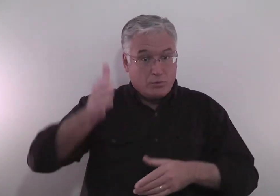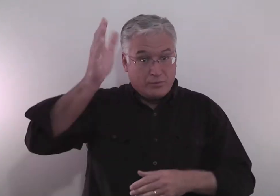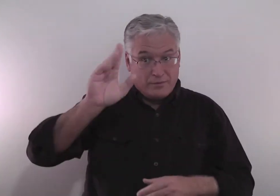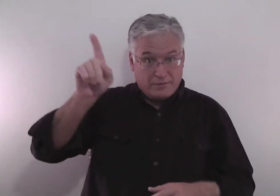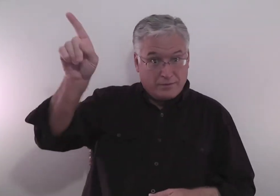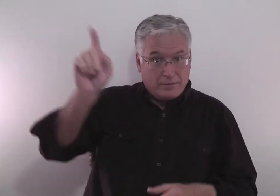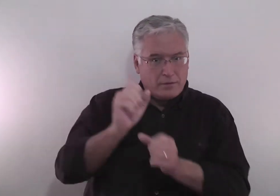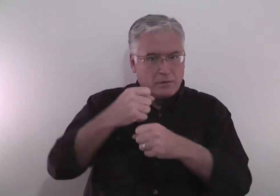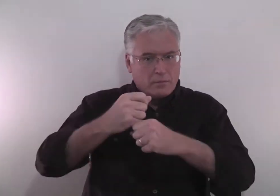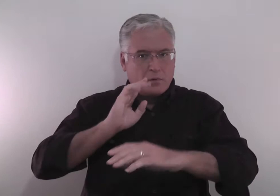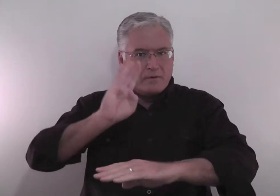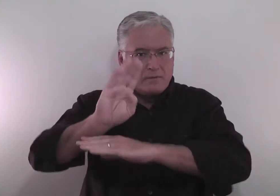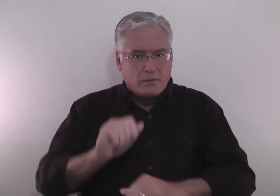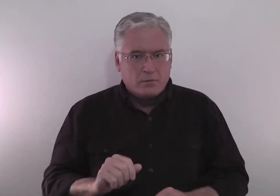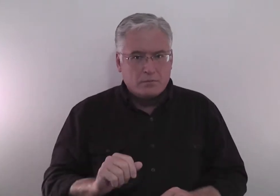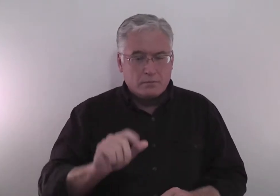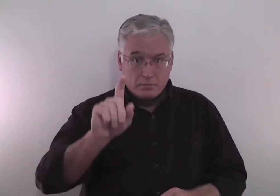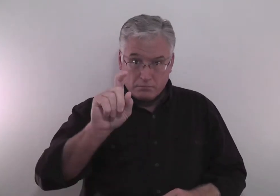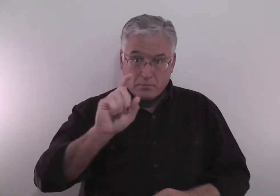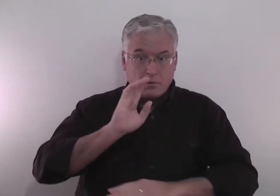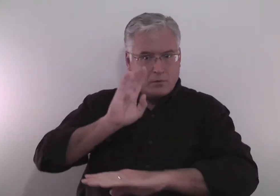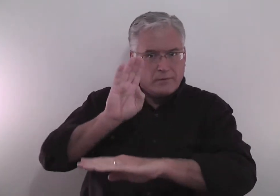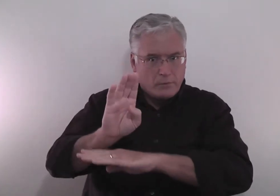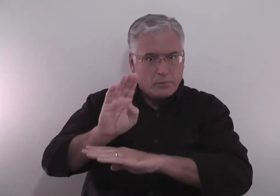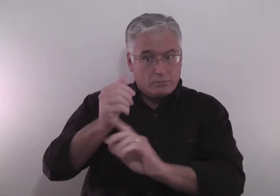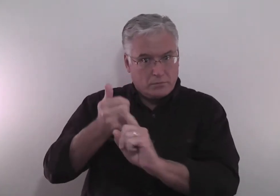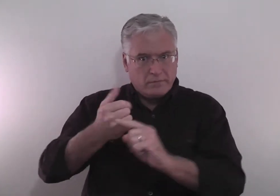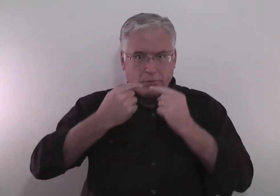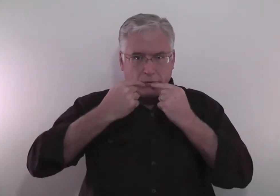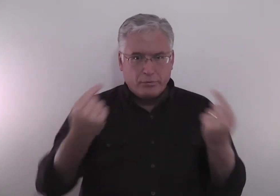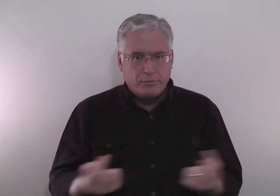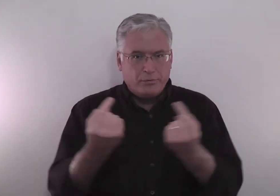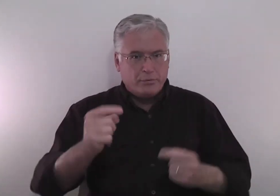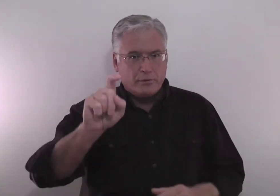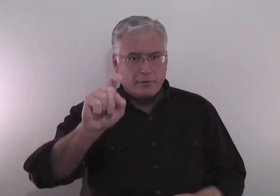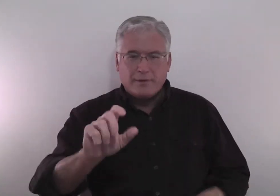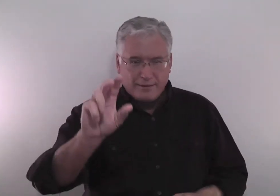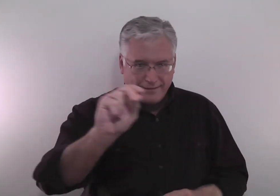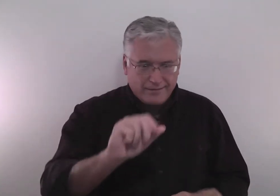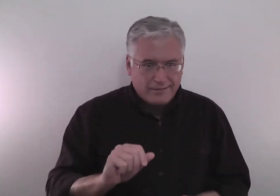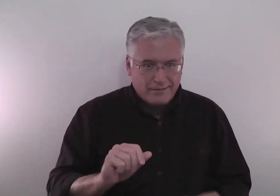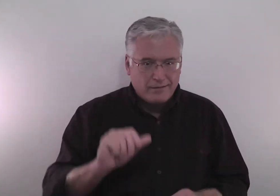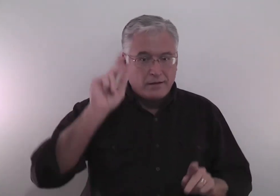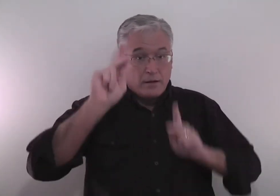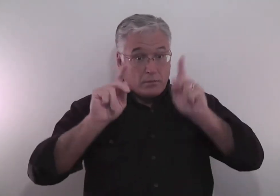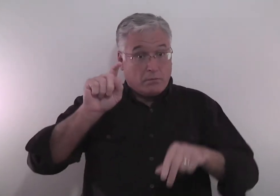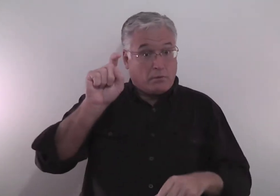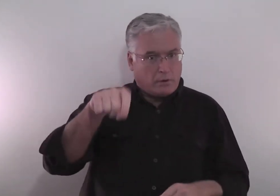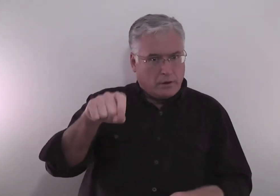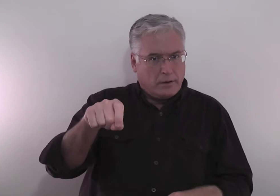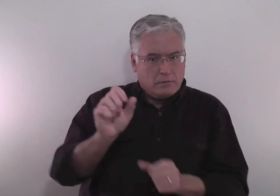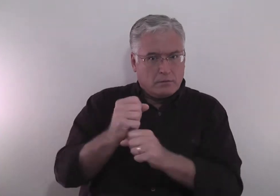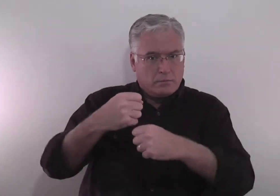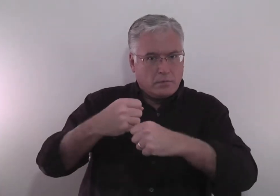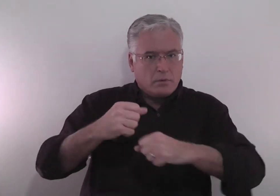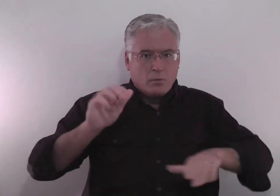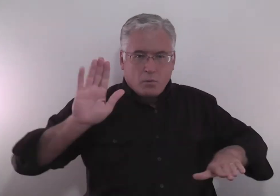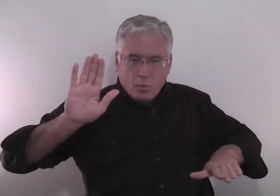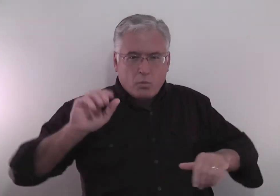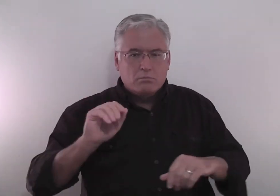We know that our holy creator, made these vows. So when we read about that, so are vows sinful? No.